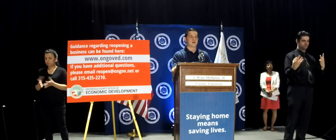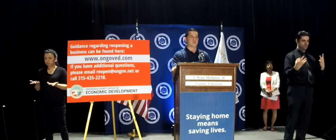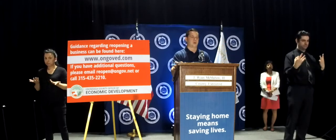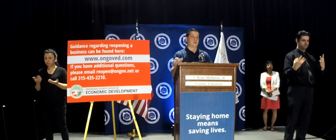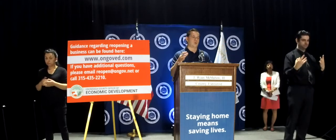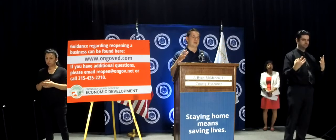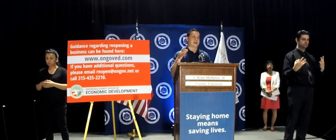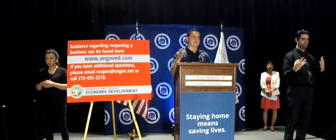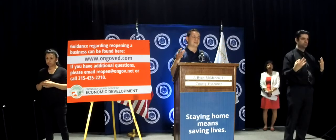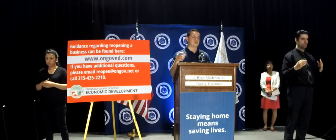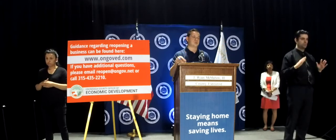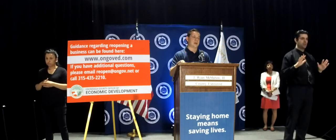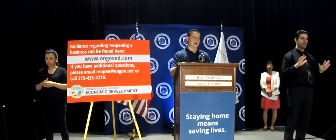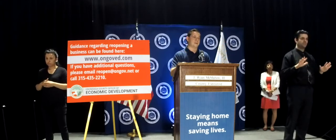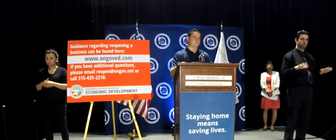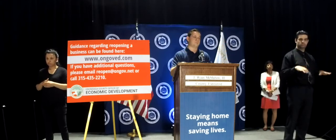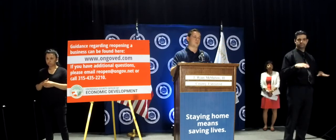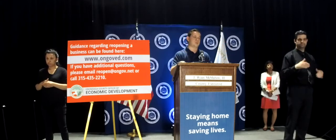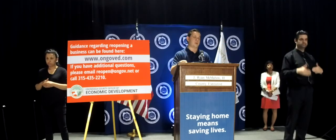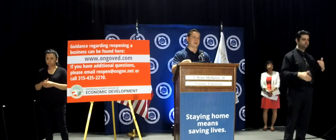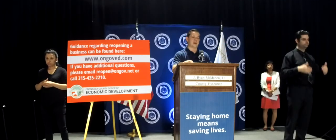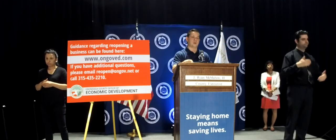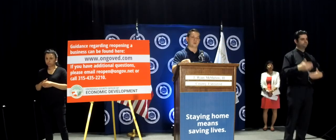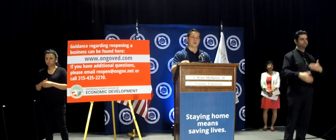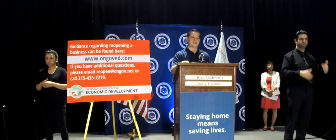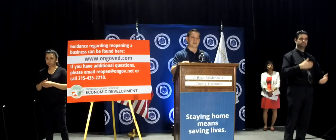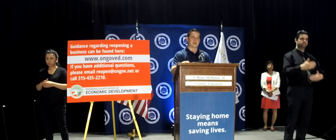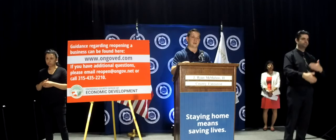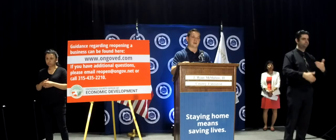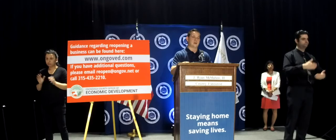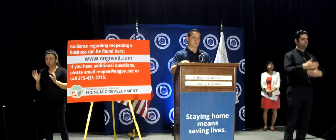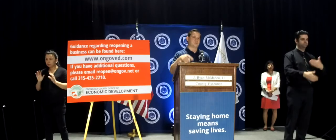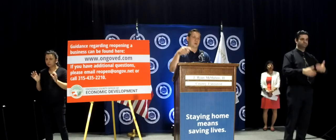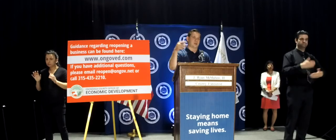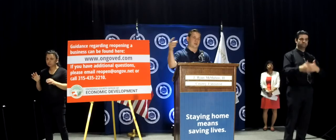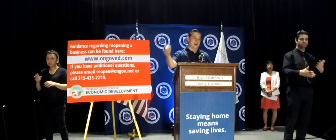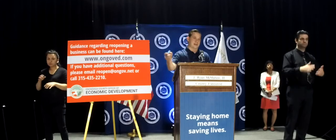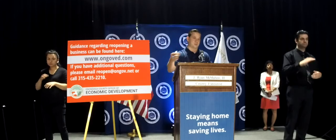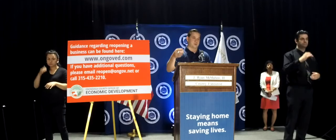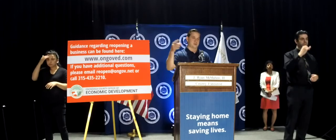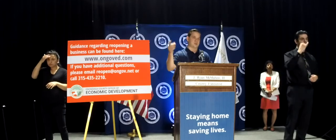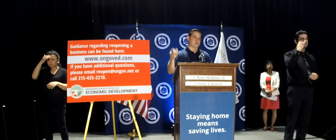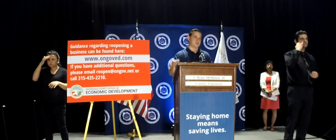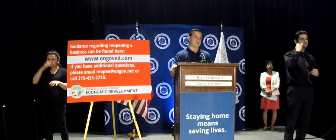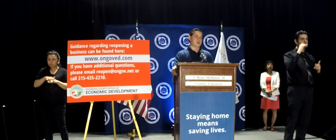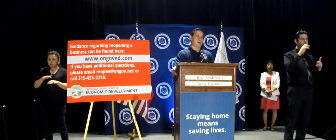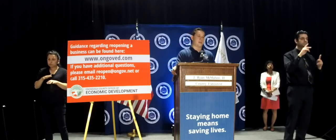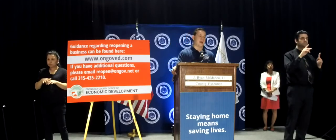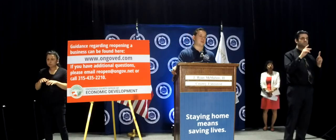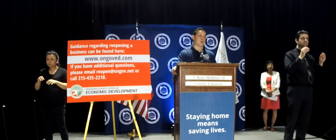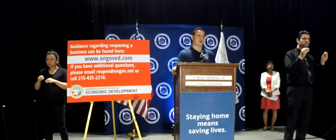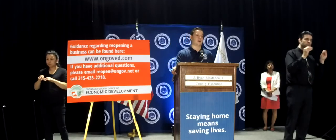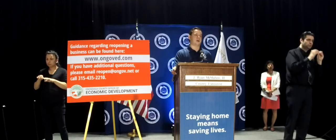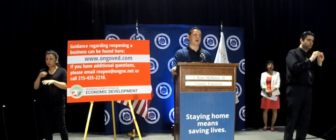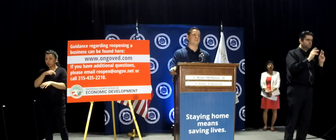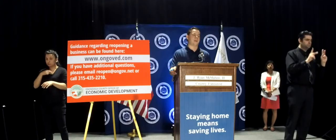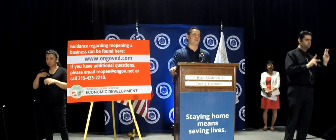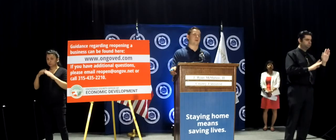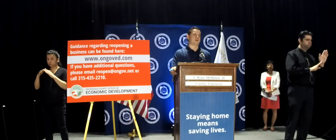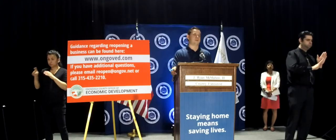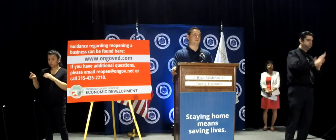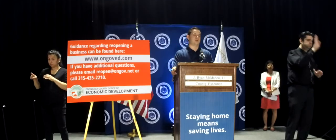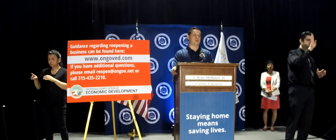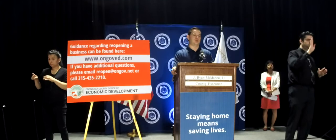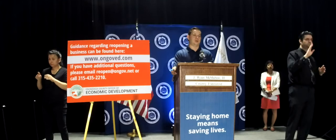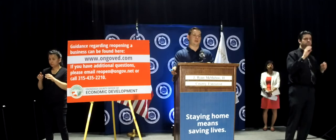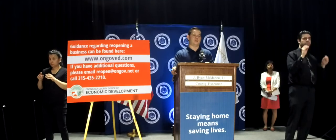that. But the more cases you get, depending on who gets sick, puts pressure on hospitalizations. And that's where